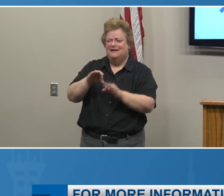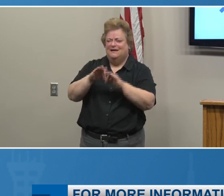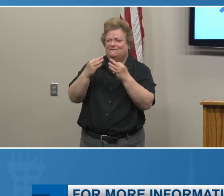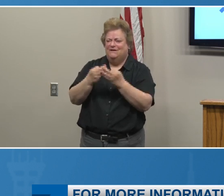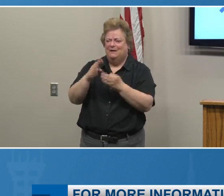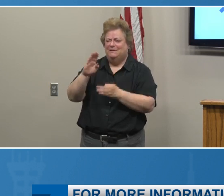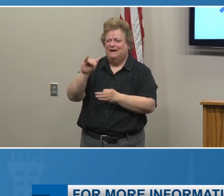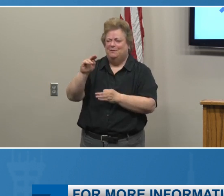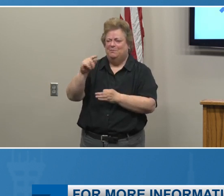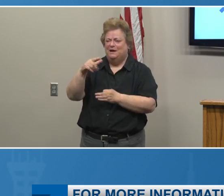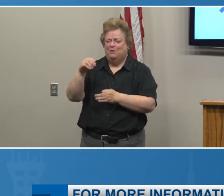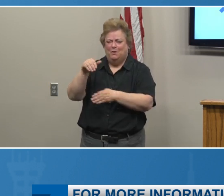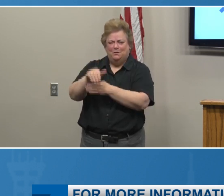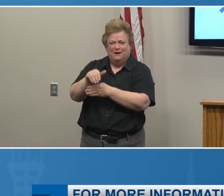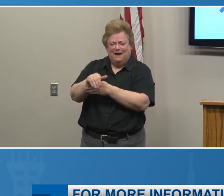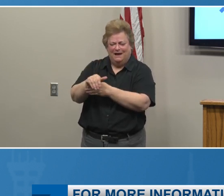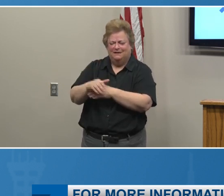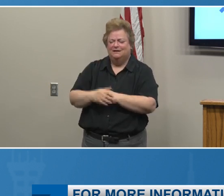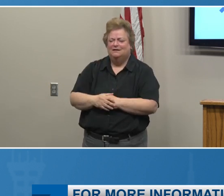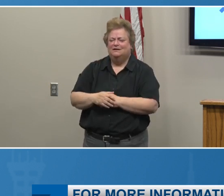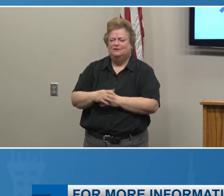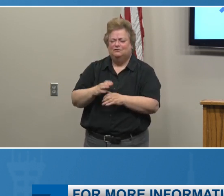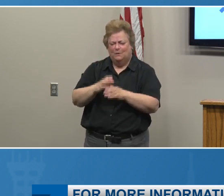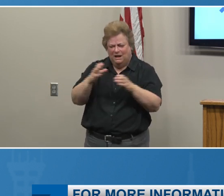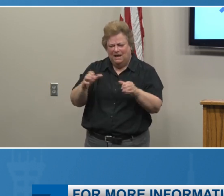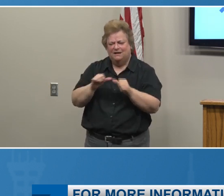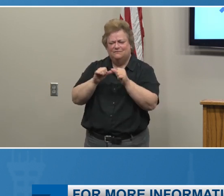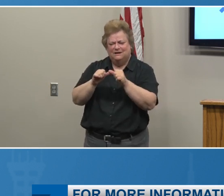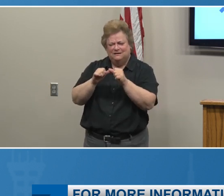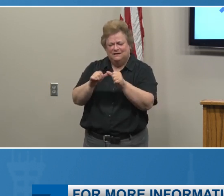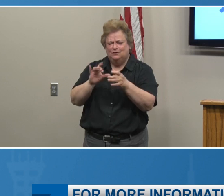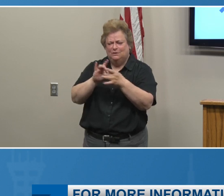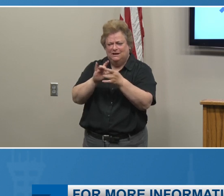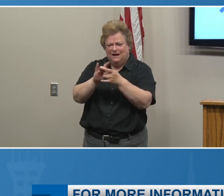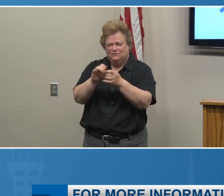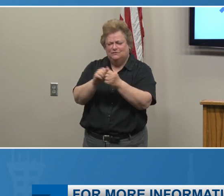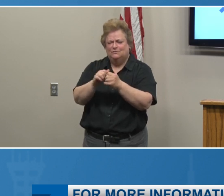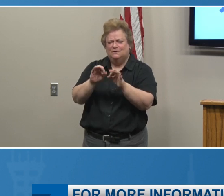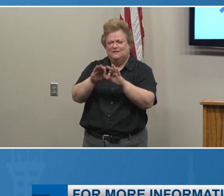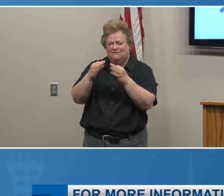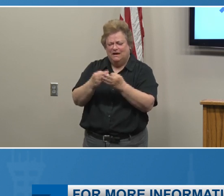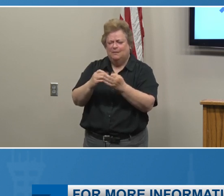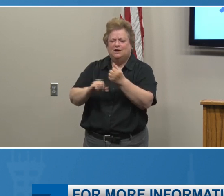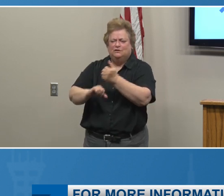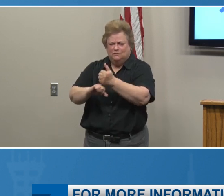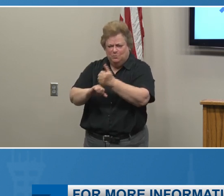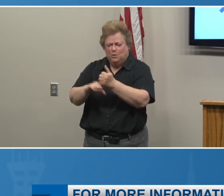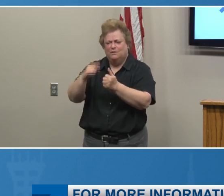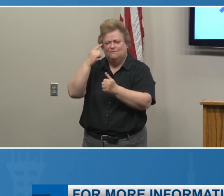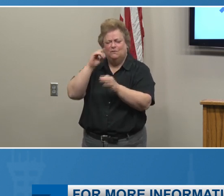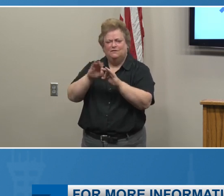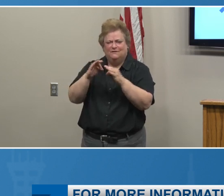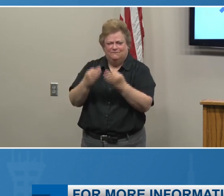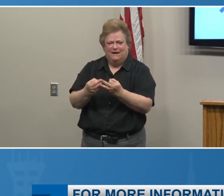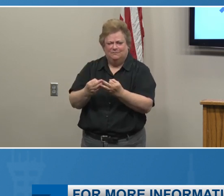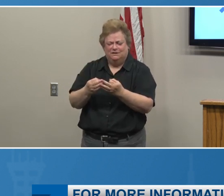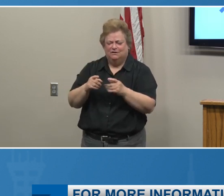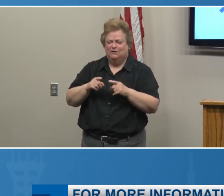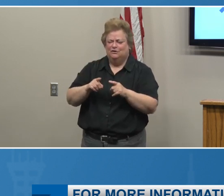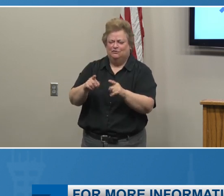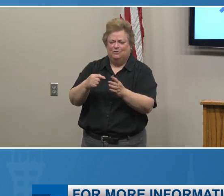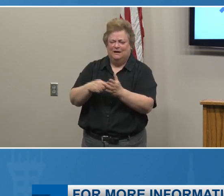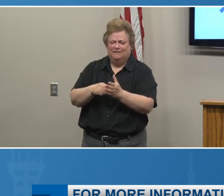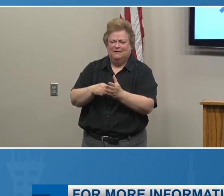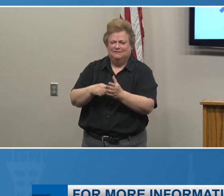lots of great continued connections with our families and support for them again in this unprecedented